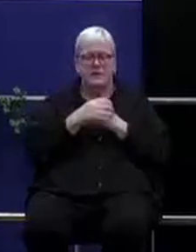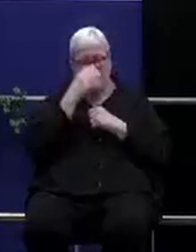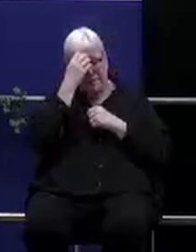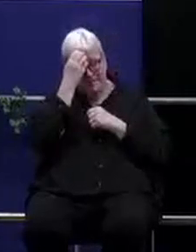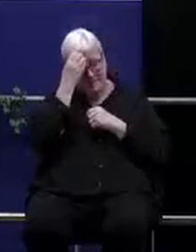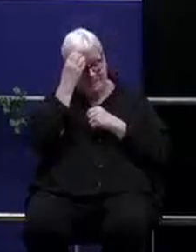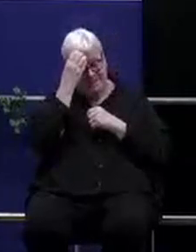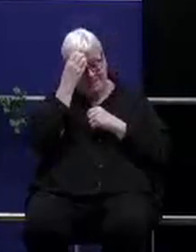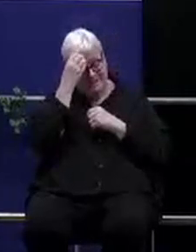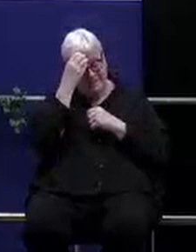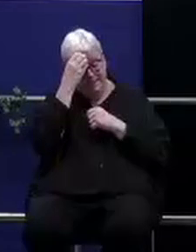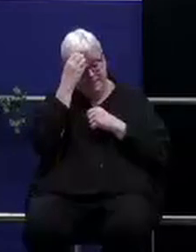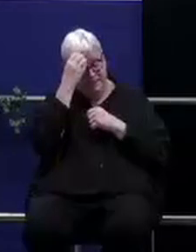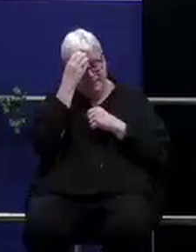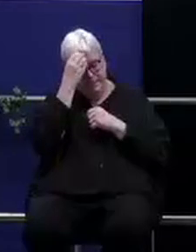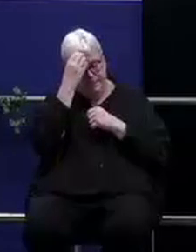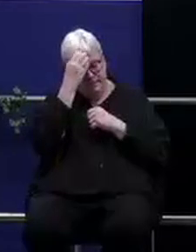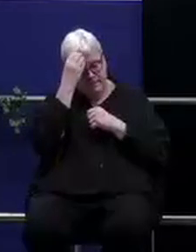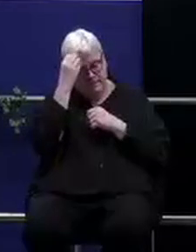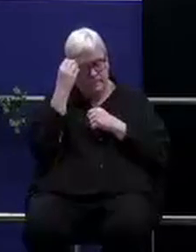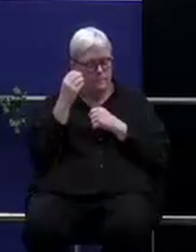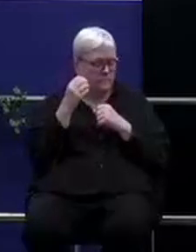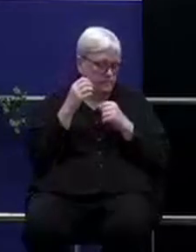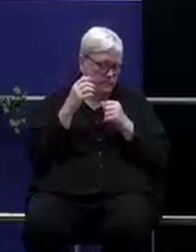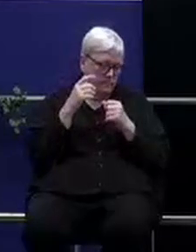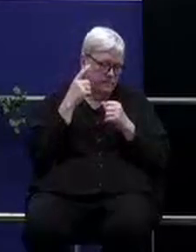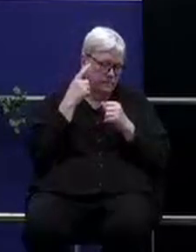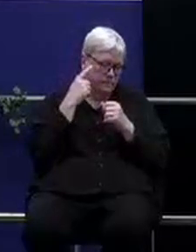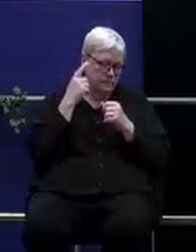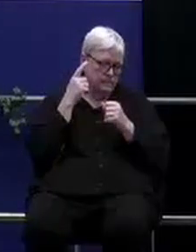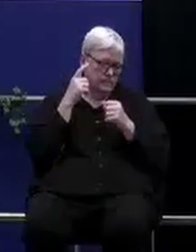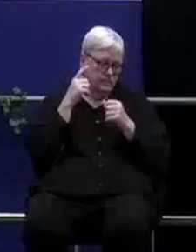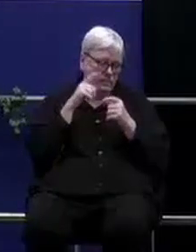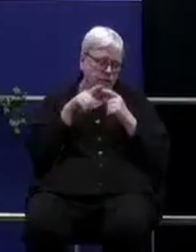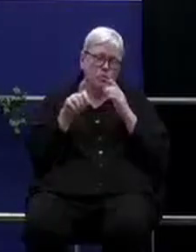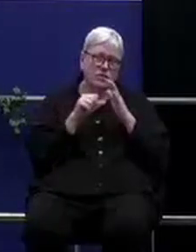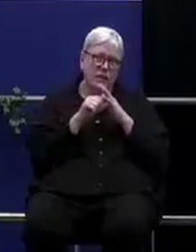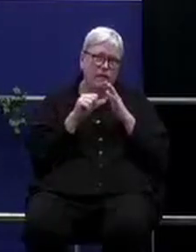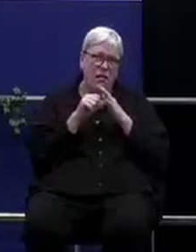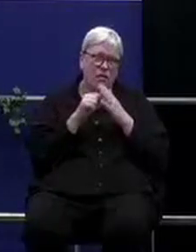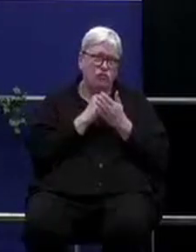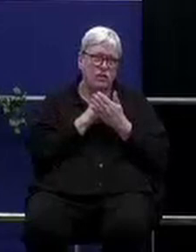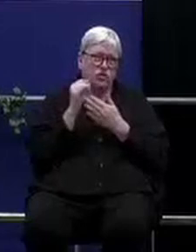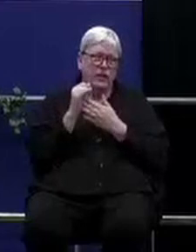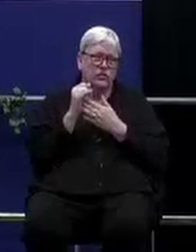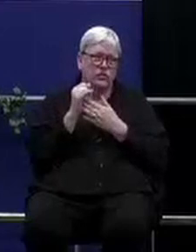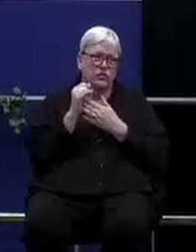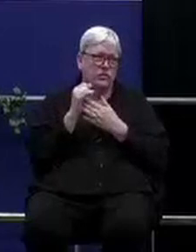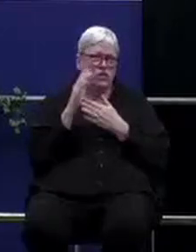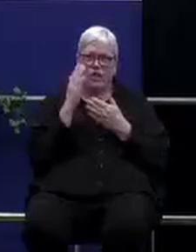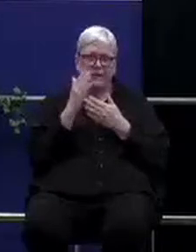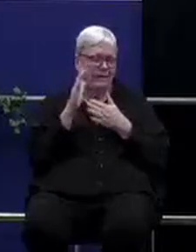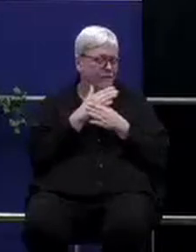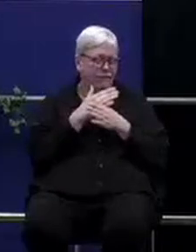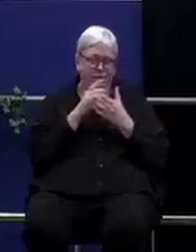rejections, failures. I think the toughest rejection isn't even the first novel that I